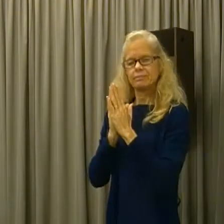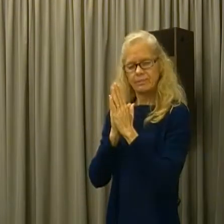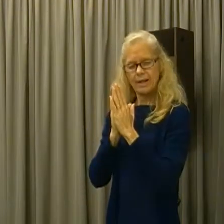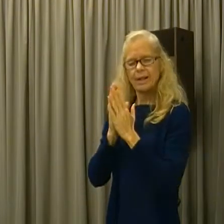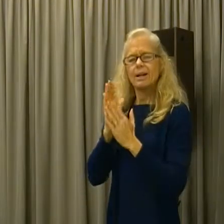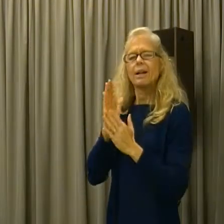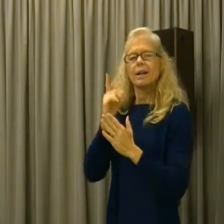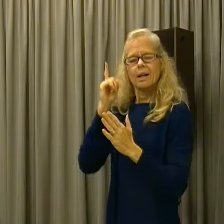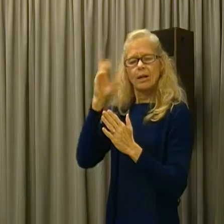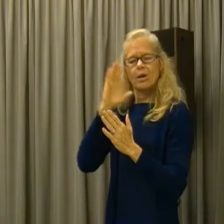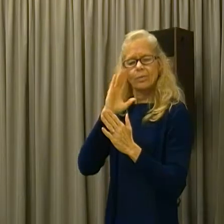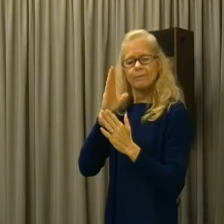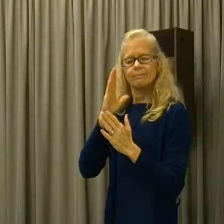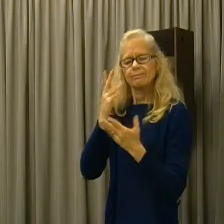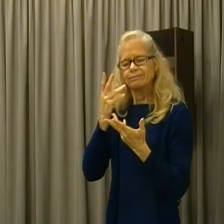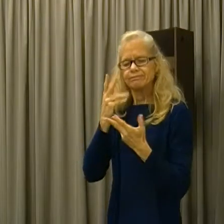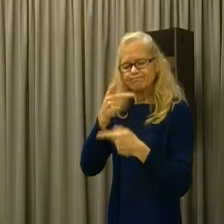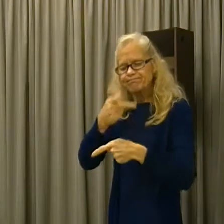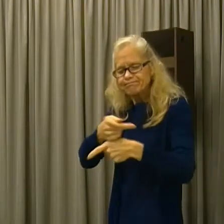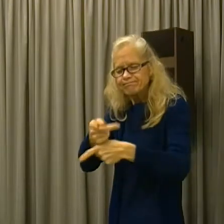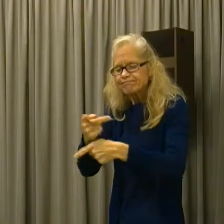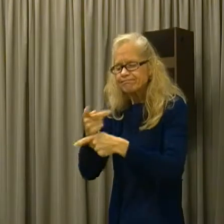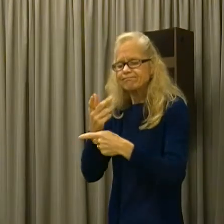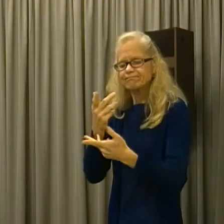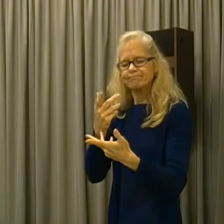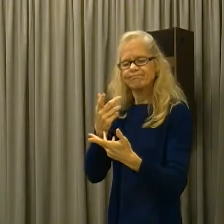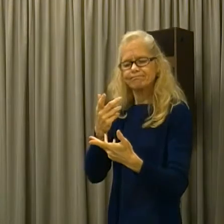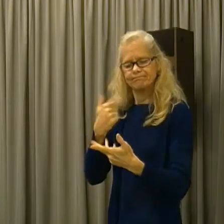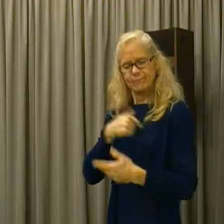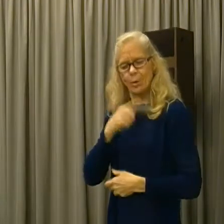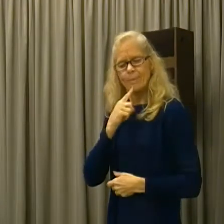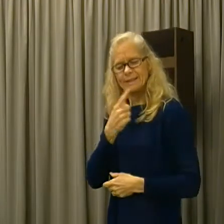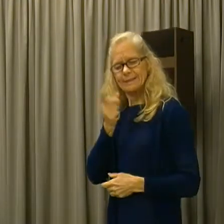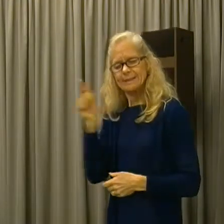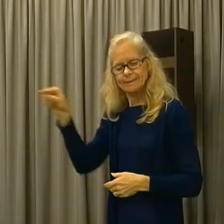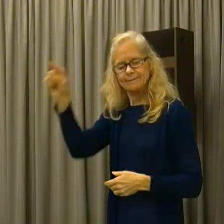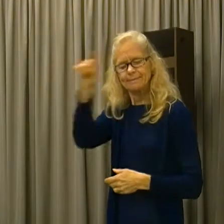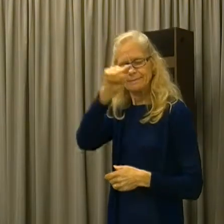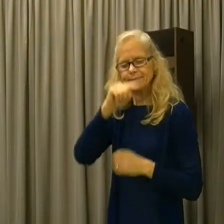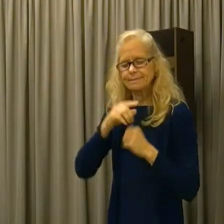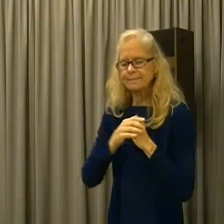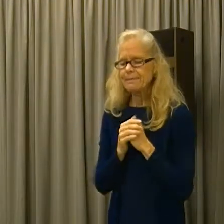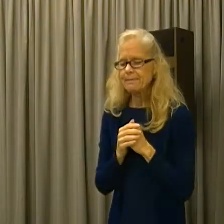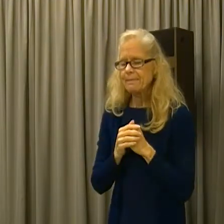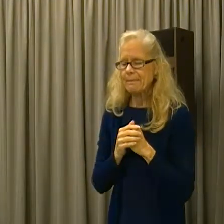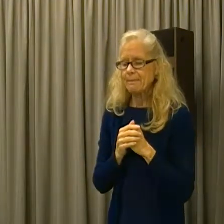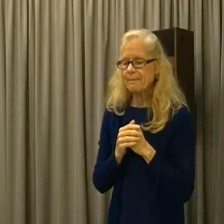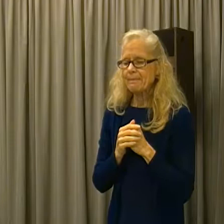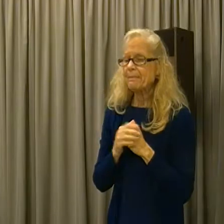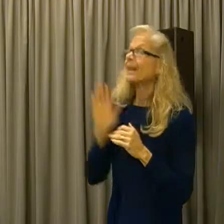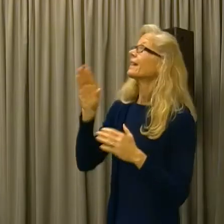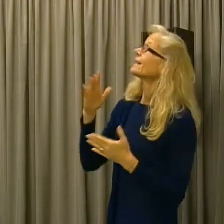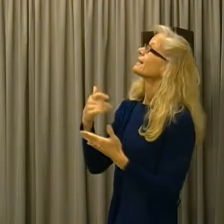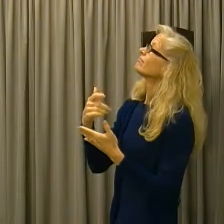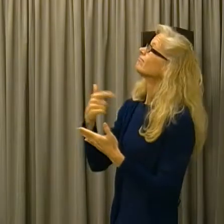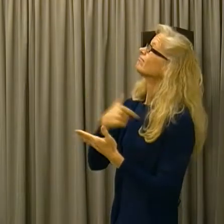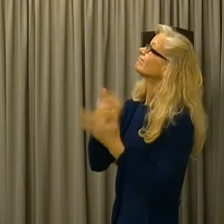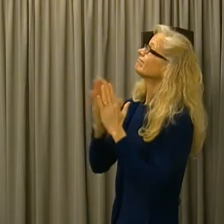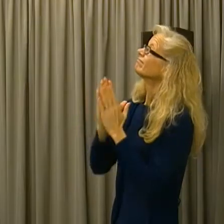help us by your Spirit to understand and apply your Word to our hearts and lives so that we can